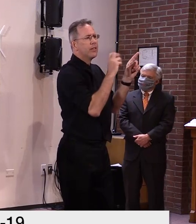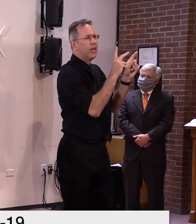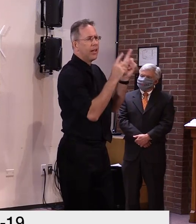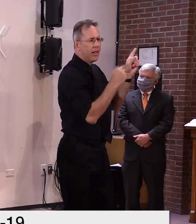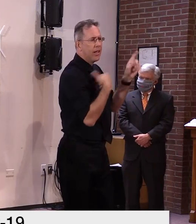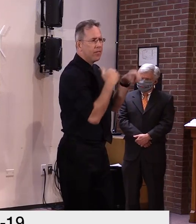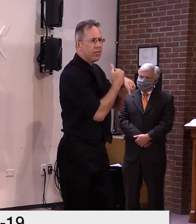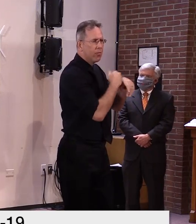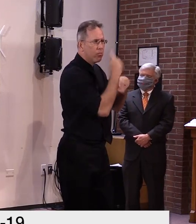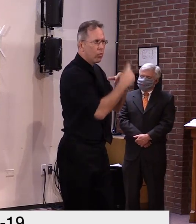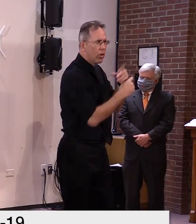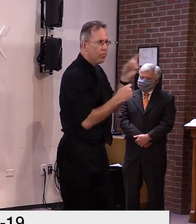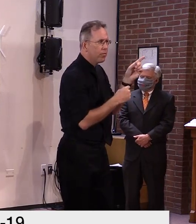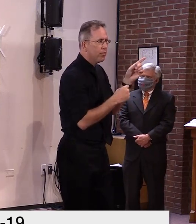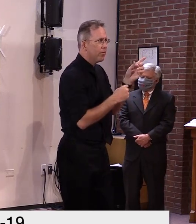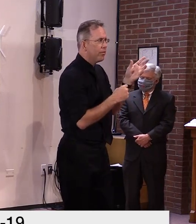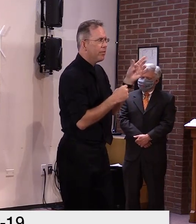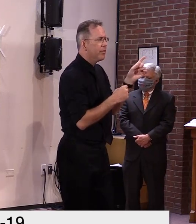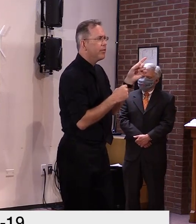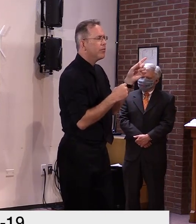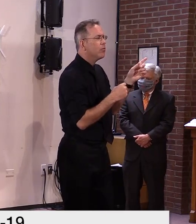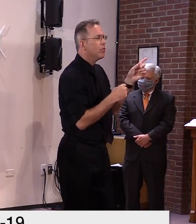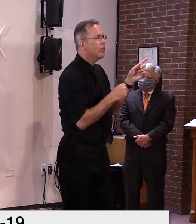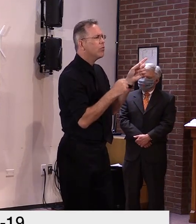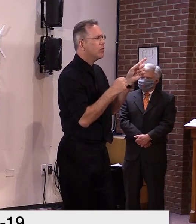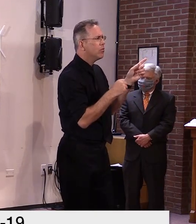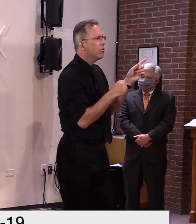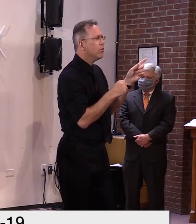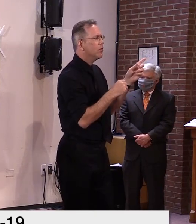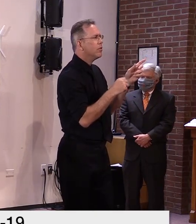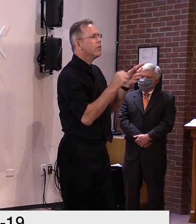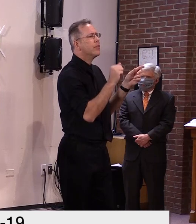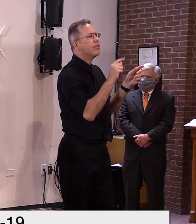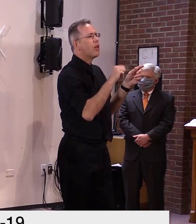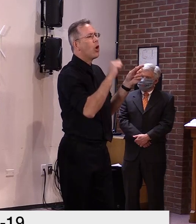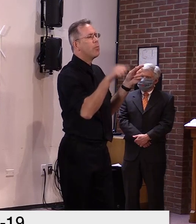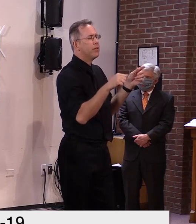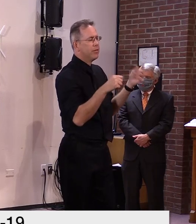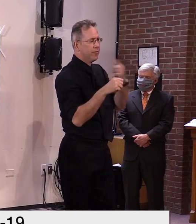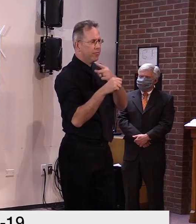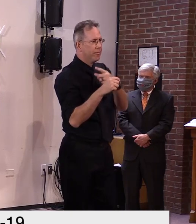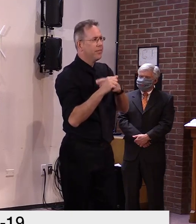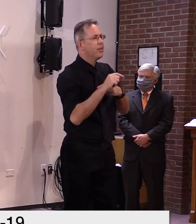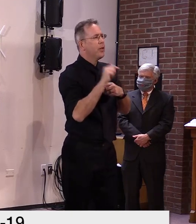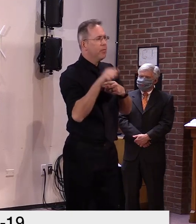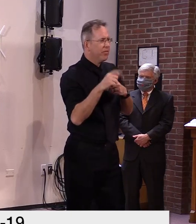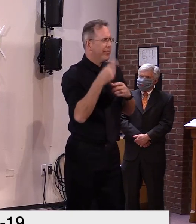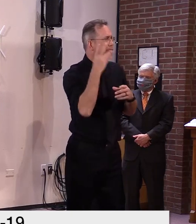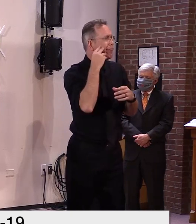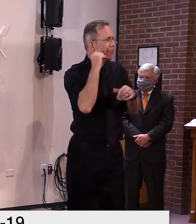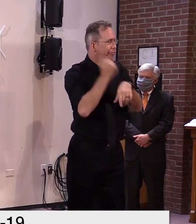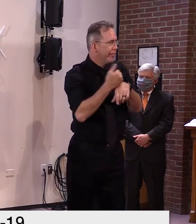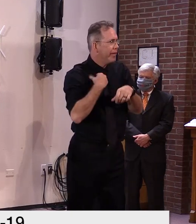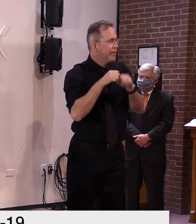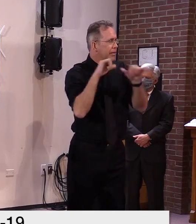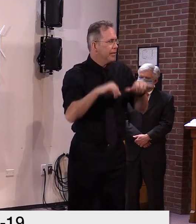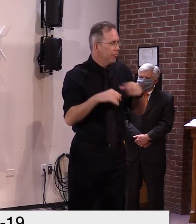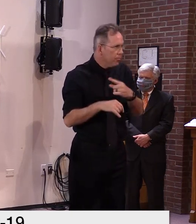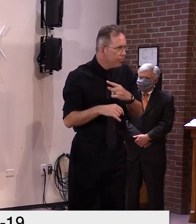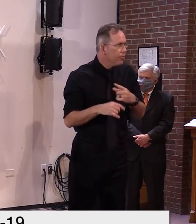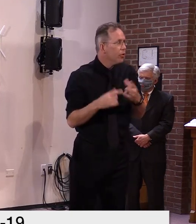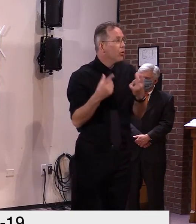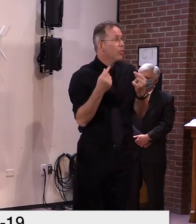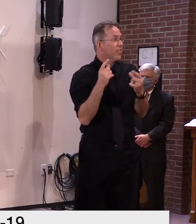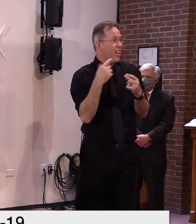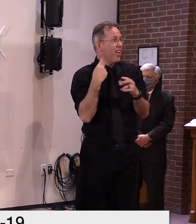that in Franklin County led us again to replicate that. So what we're doing there is what